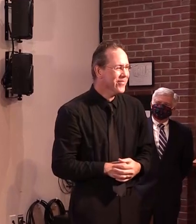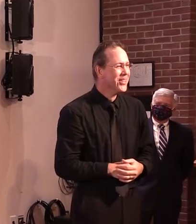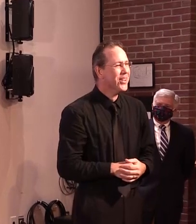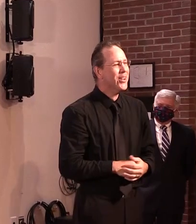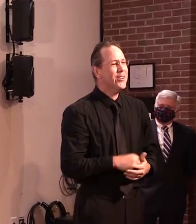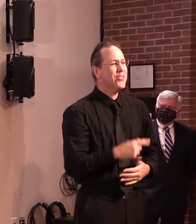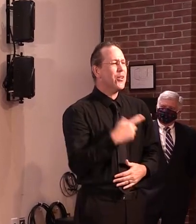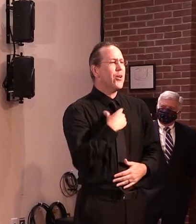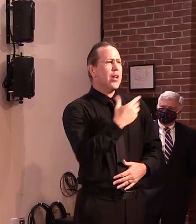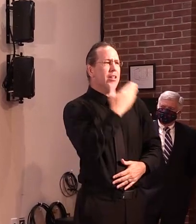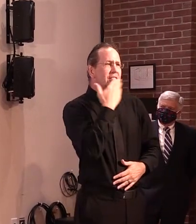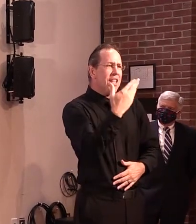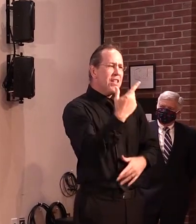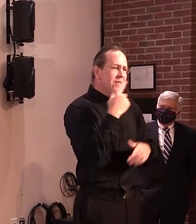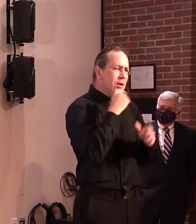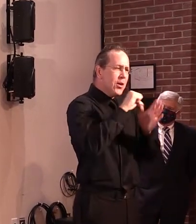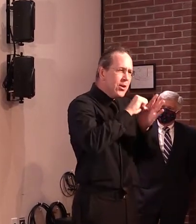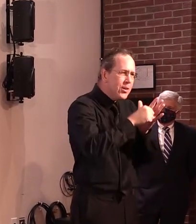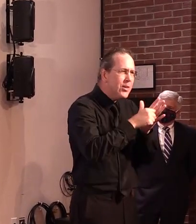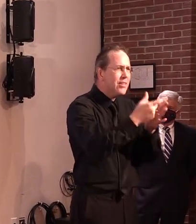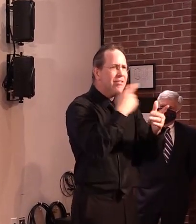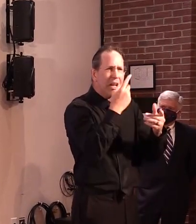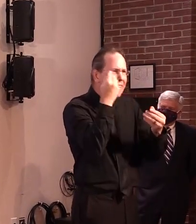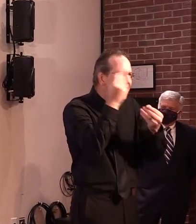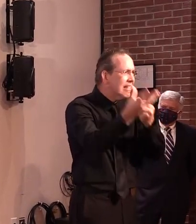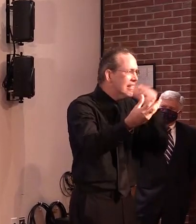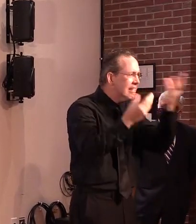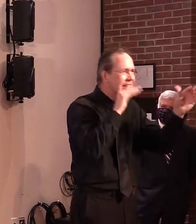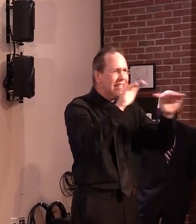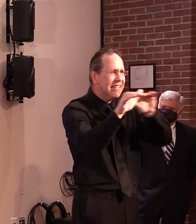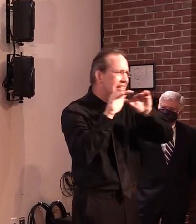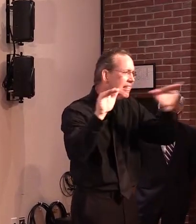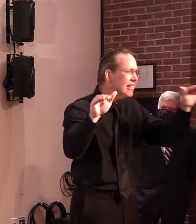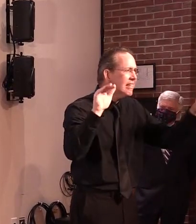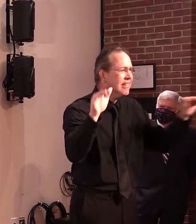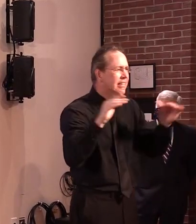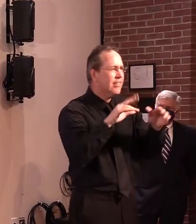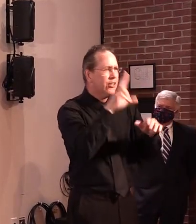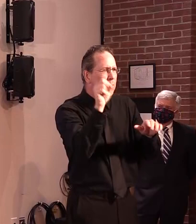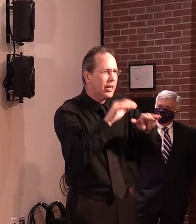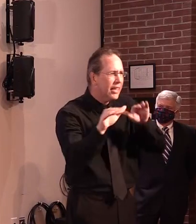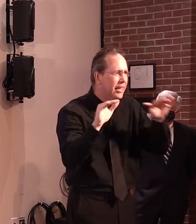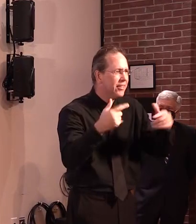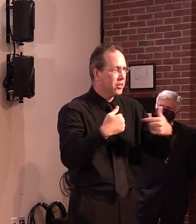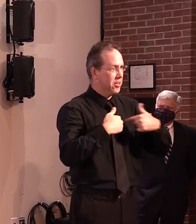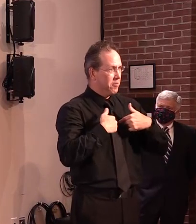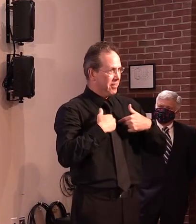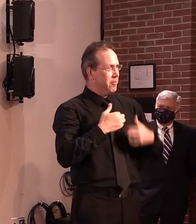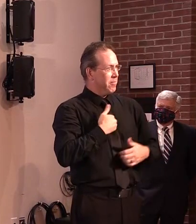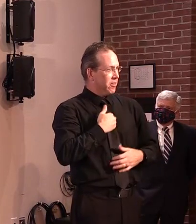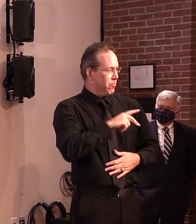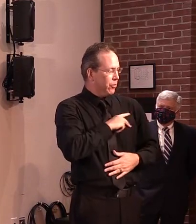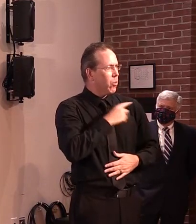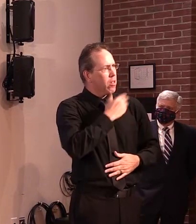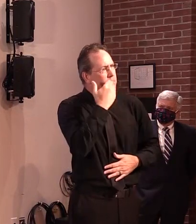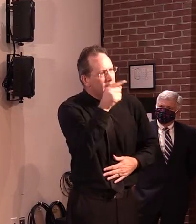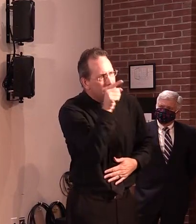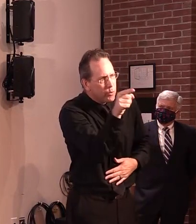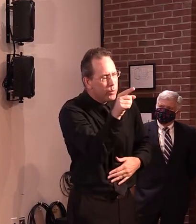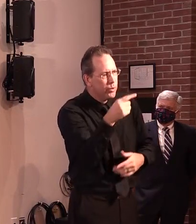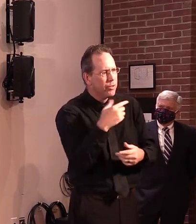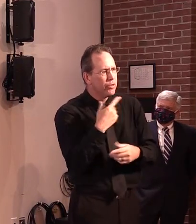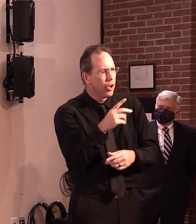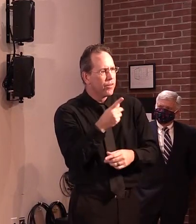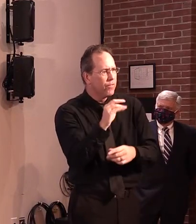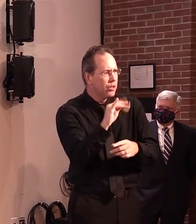And thanks from myself personally and from Vermonters for all the qualities you've just shown us during this short time